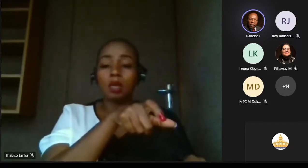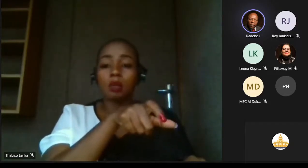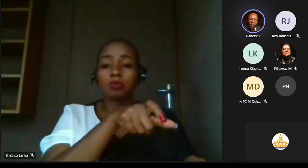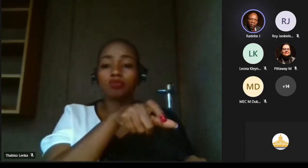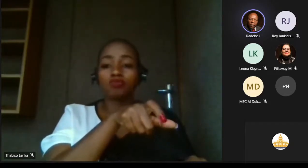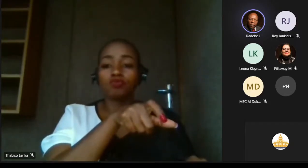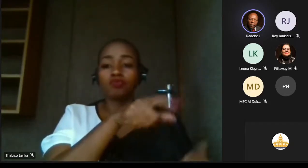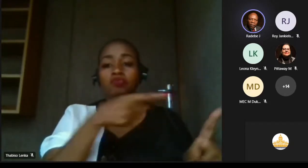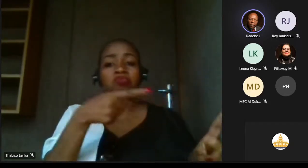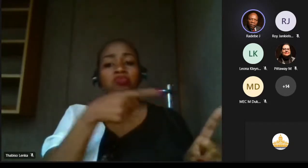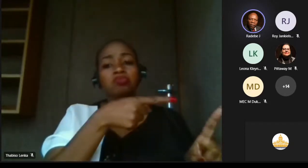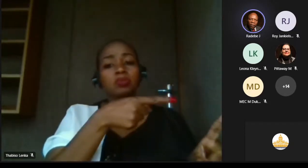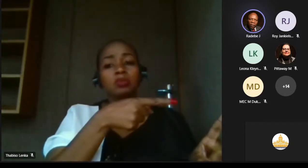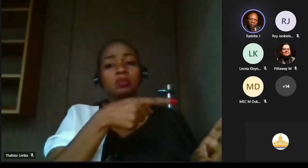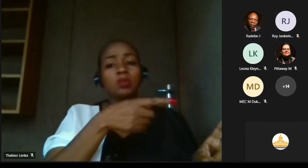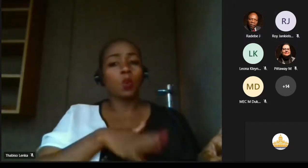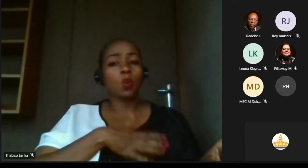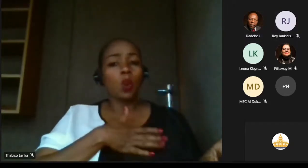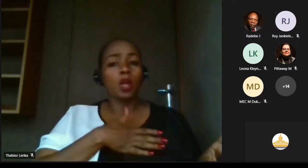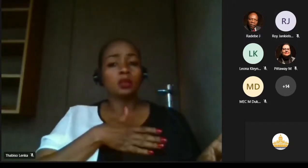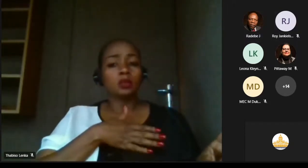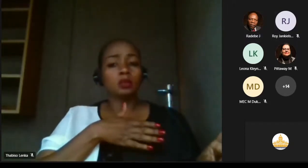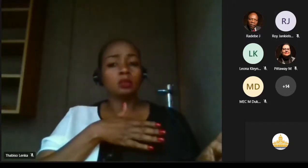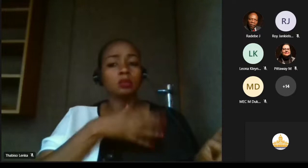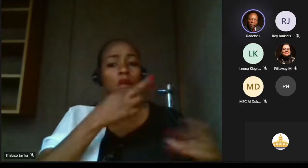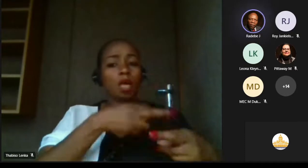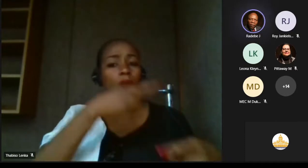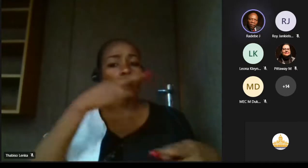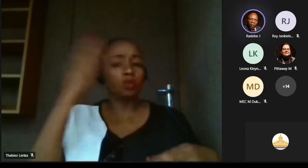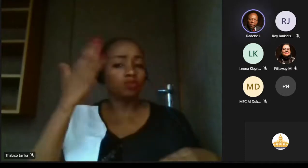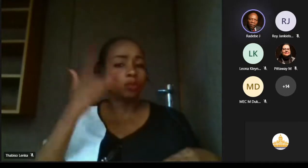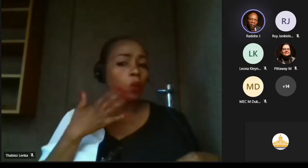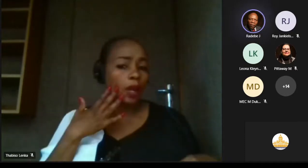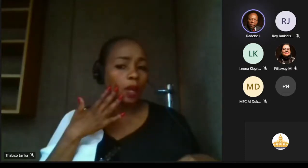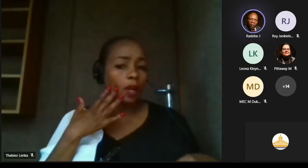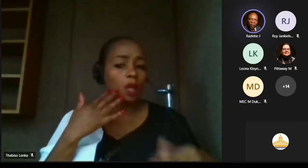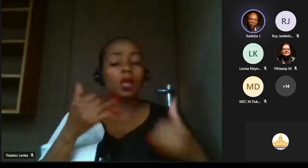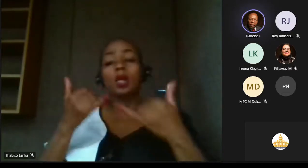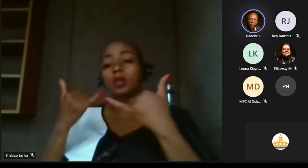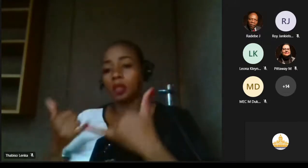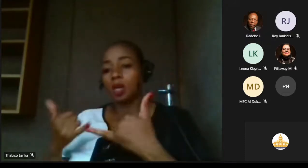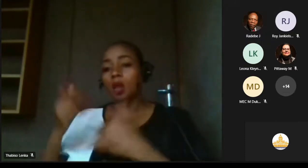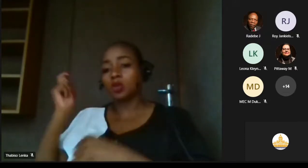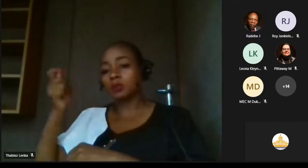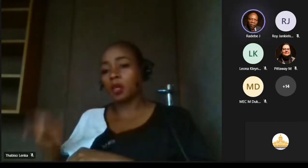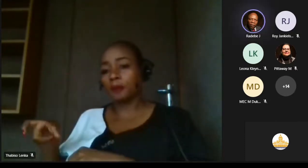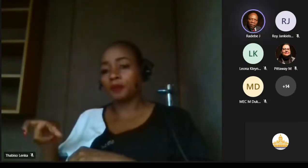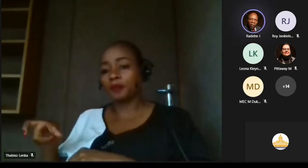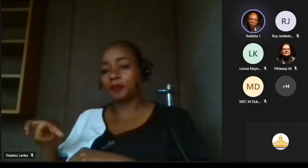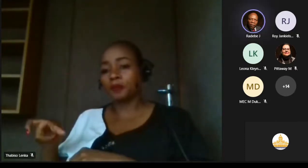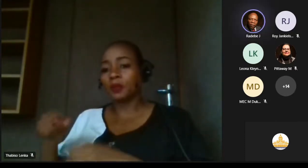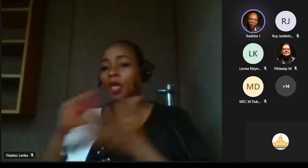When does the Honourable Member propose the report to be considered? Now,